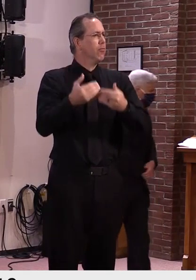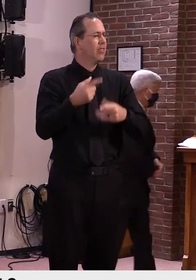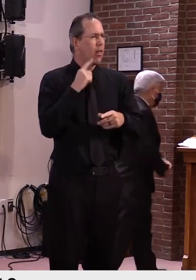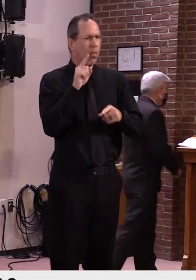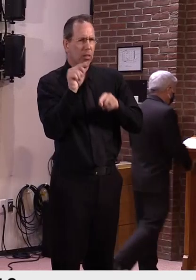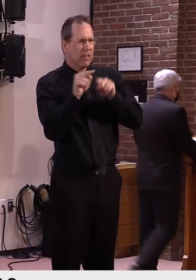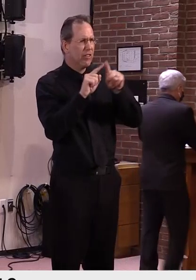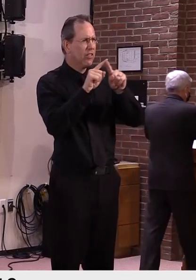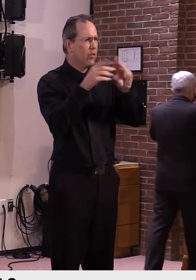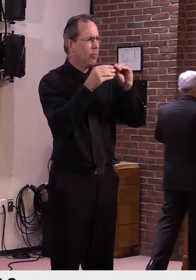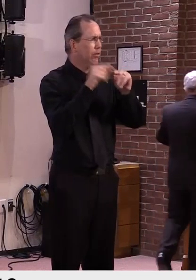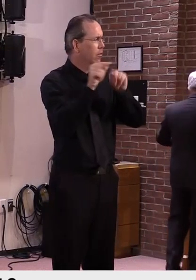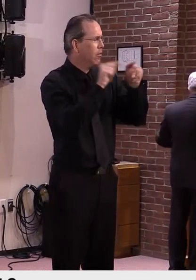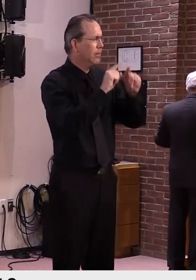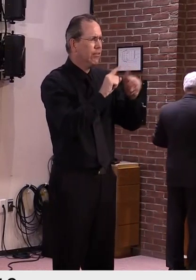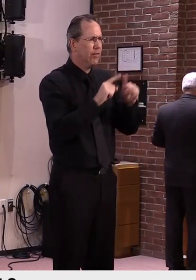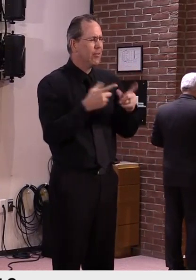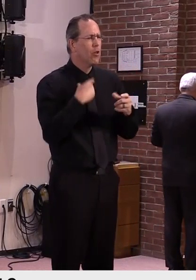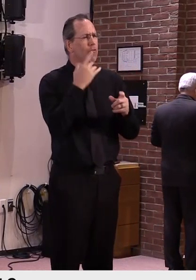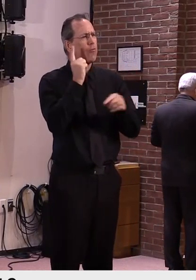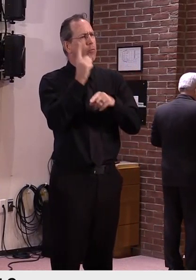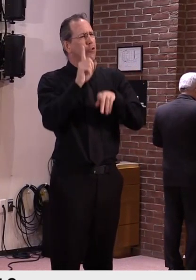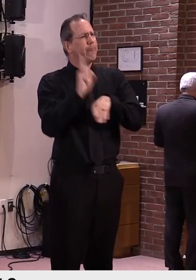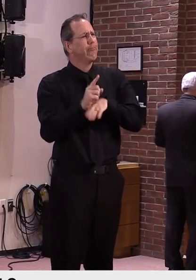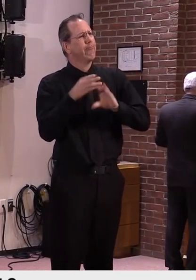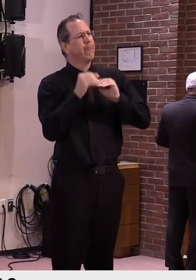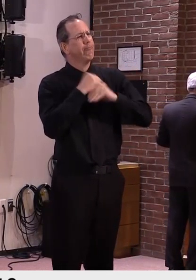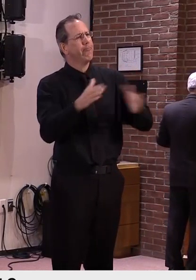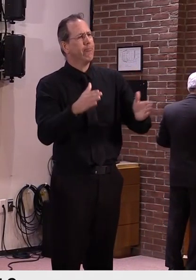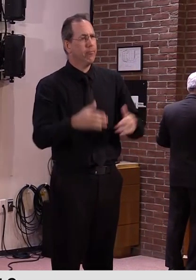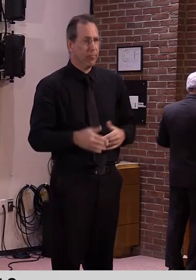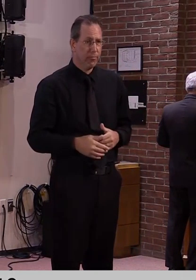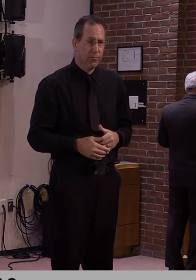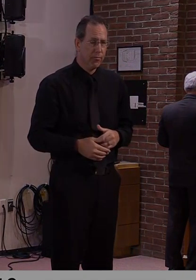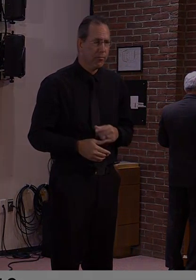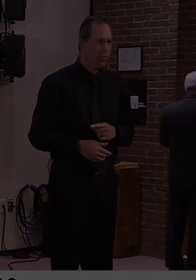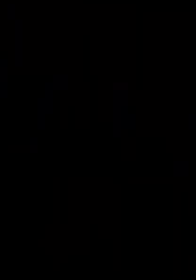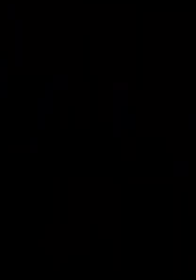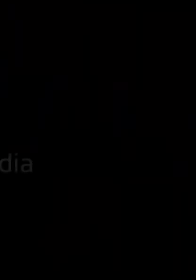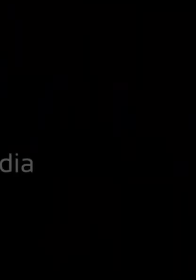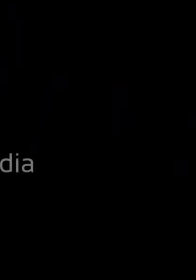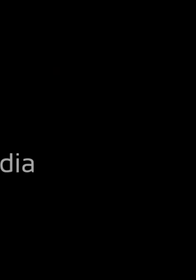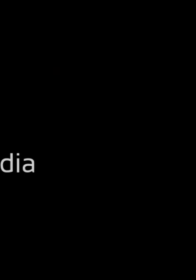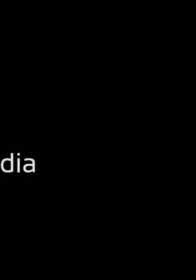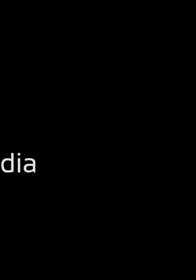That's it. Thank you all for tuning in. We'll see you again on Friday.